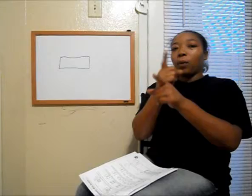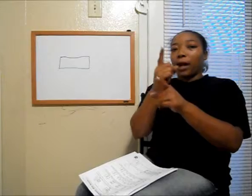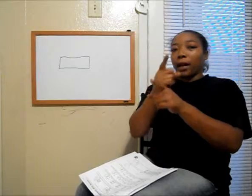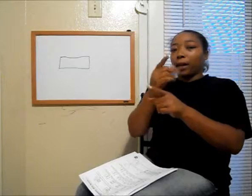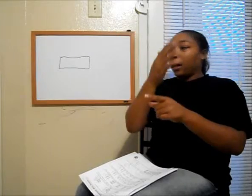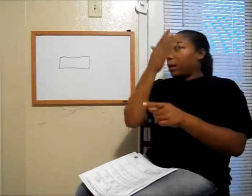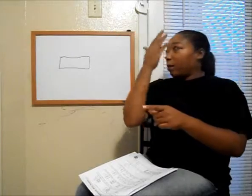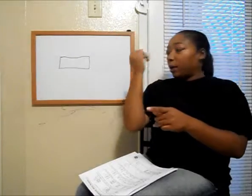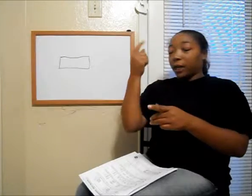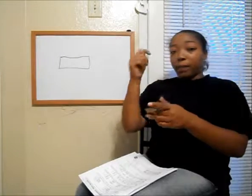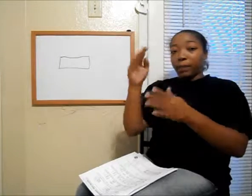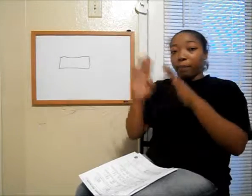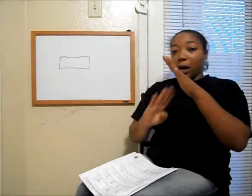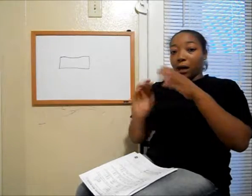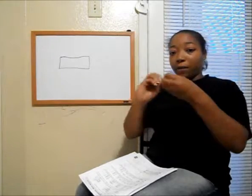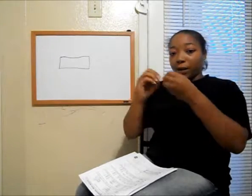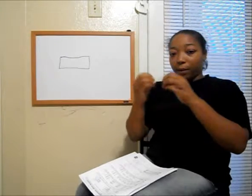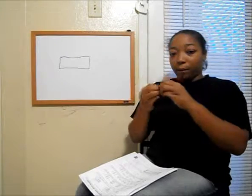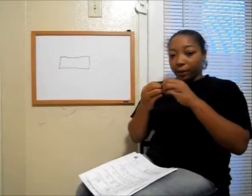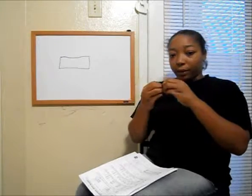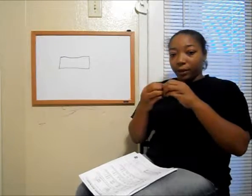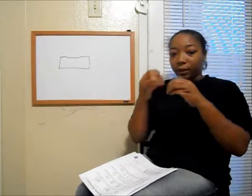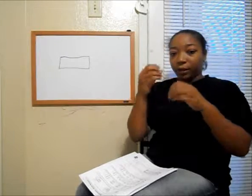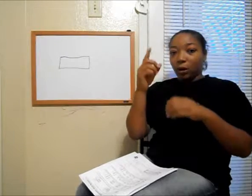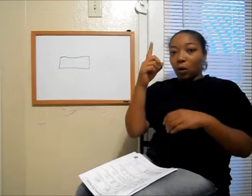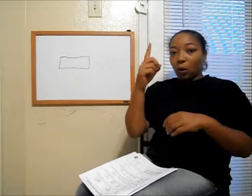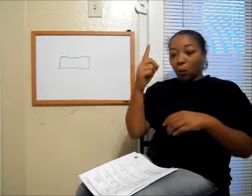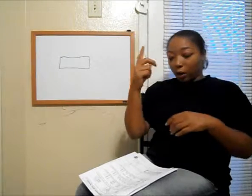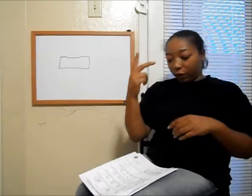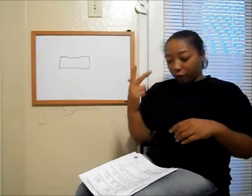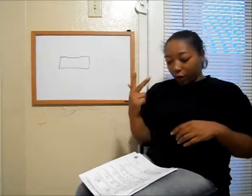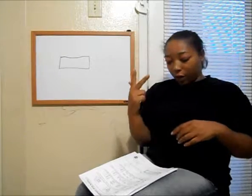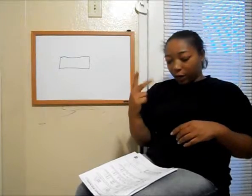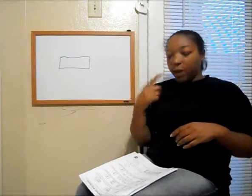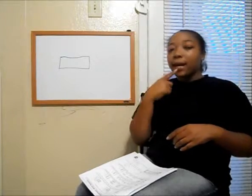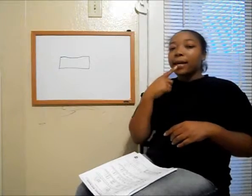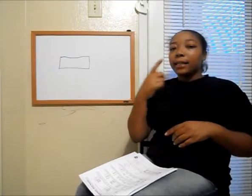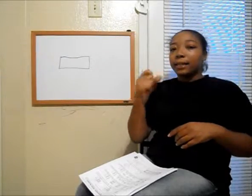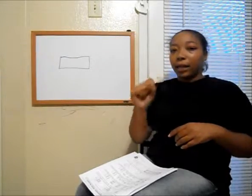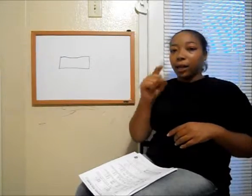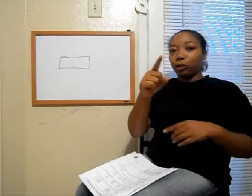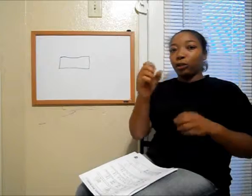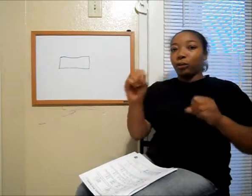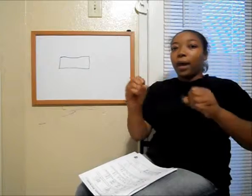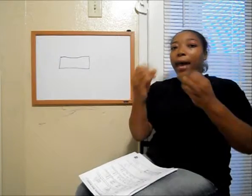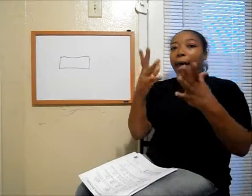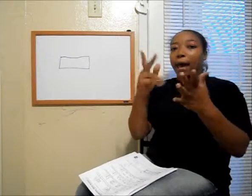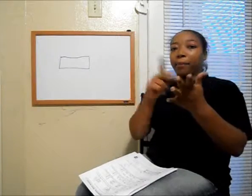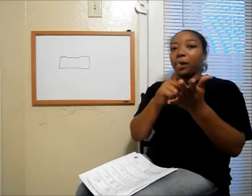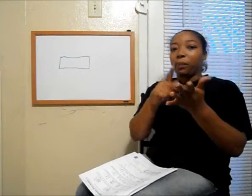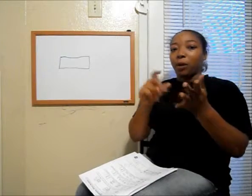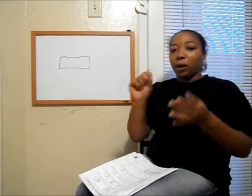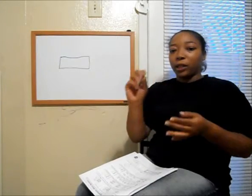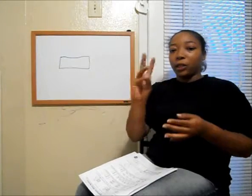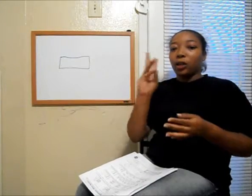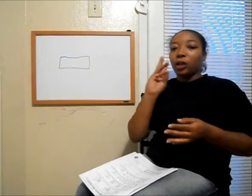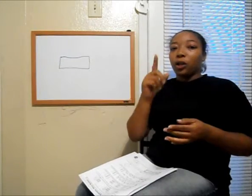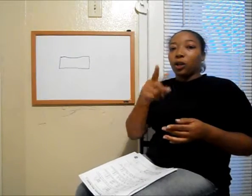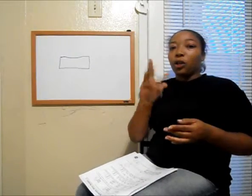Right, because the bottom number 1/3 tells you how many parts